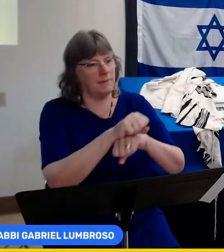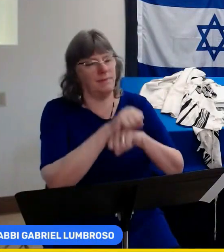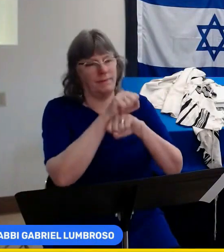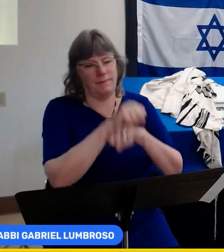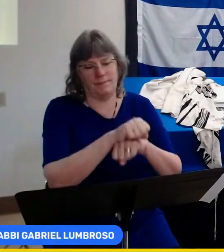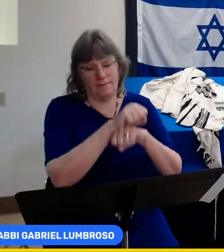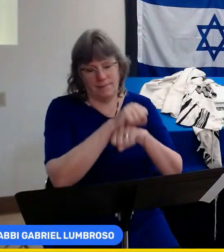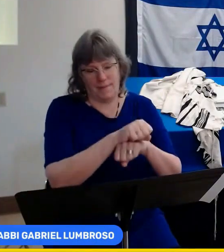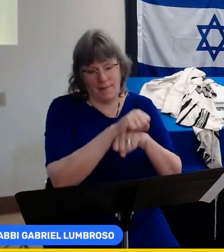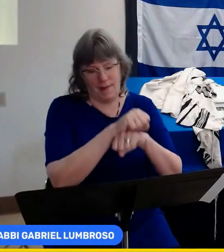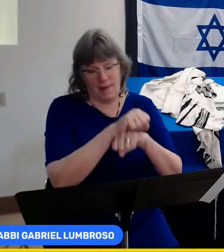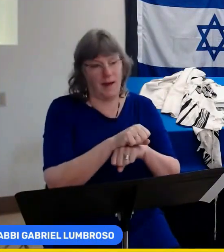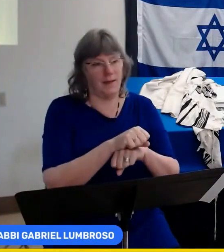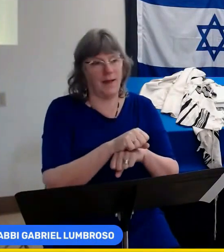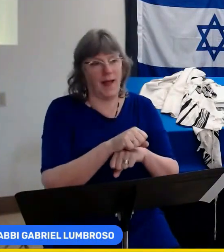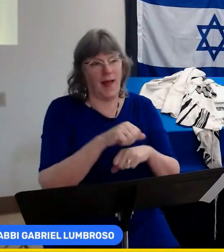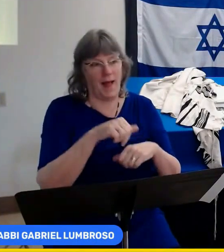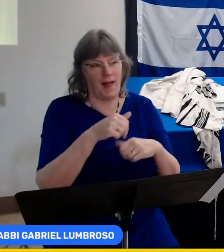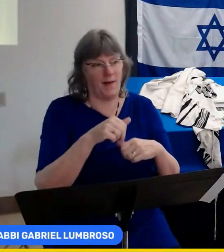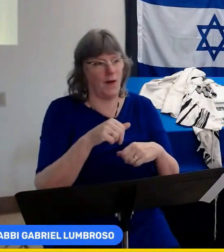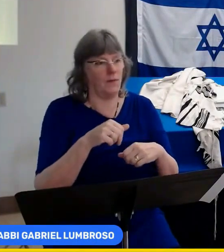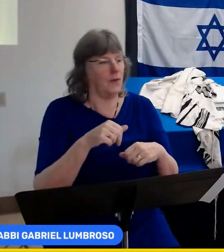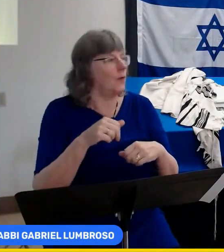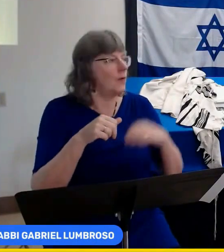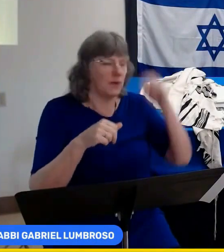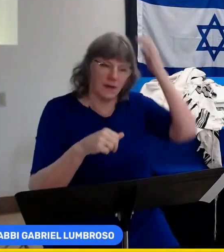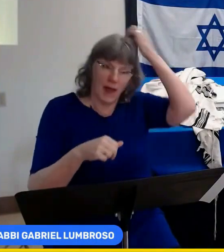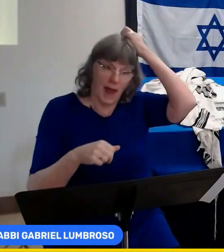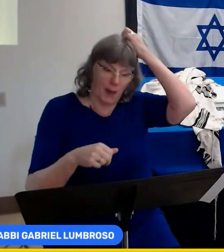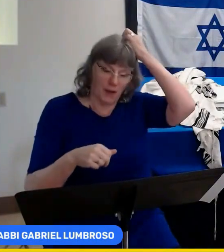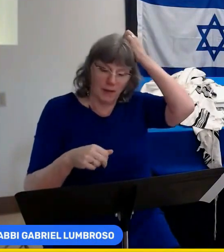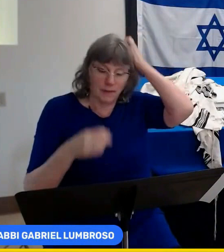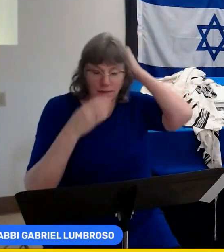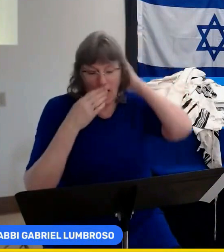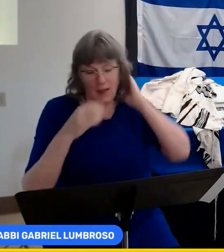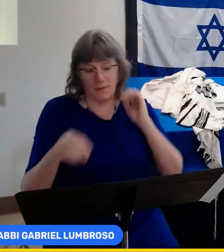style of entertainment. Leave your old